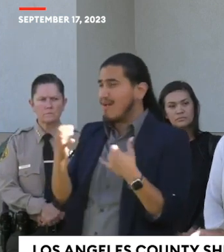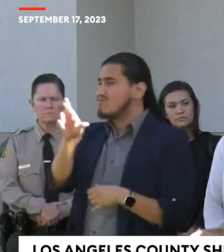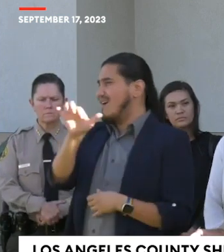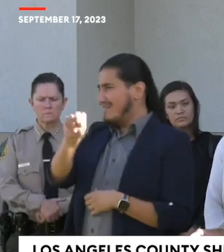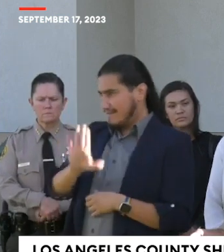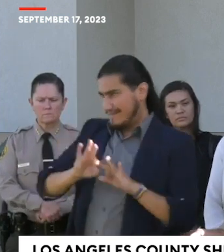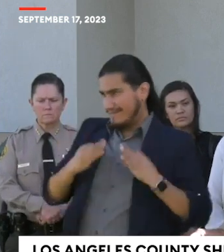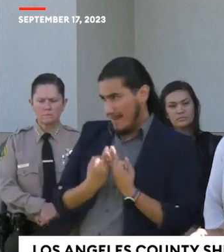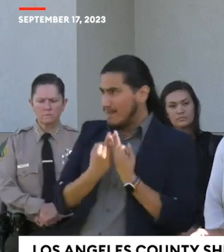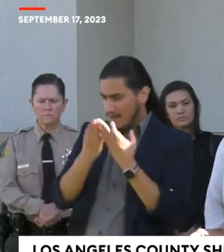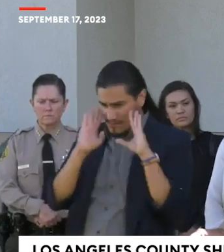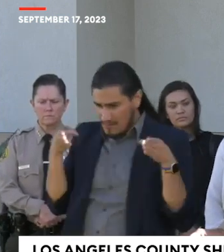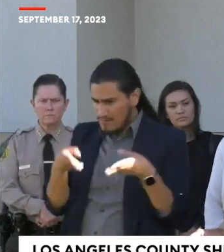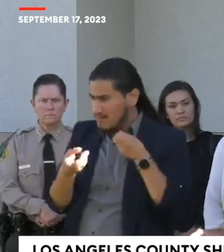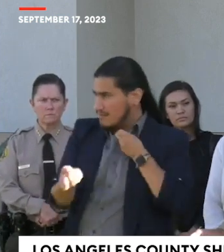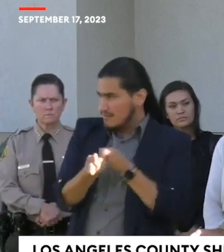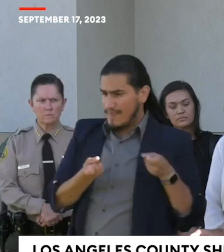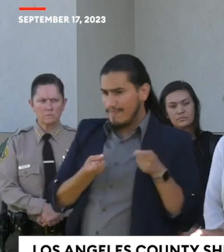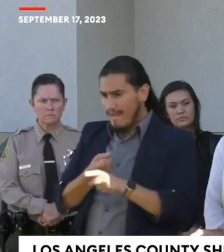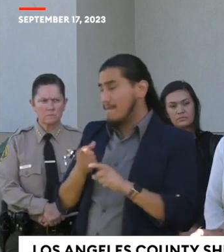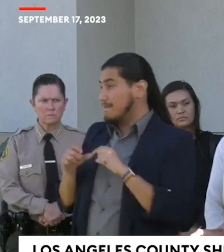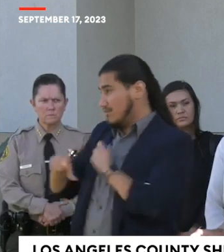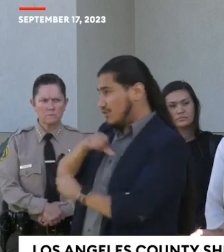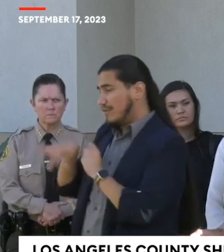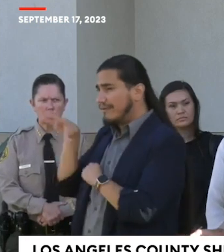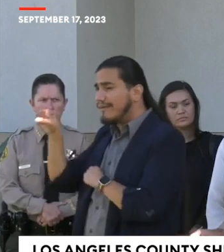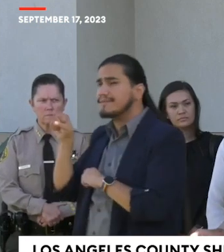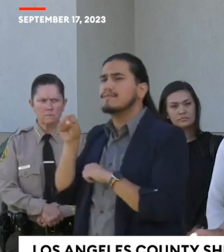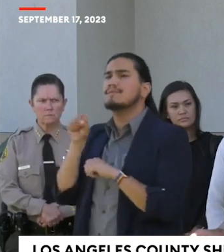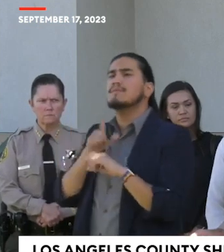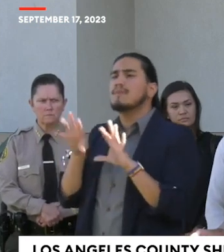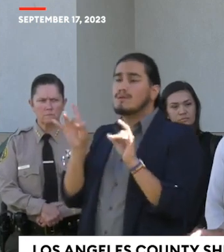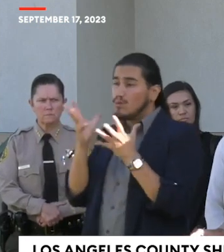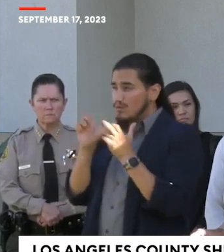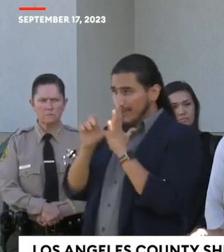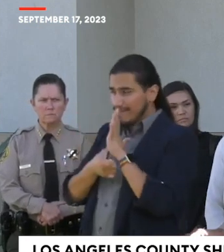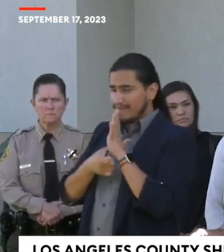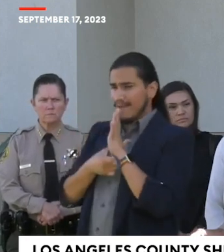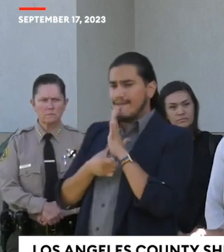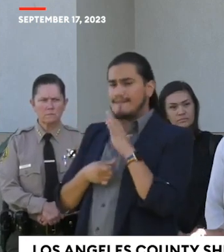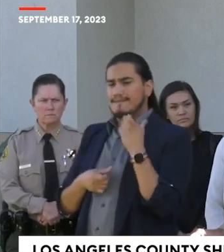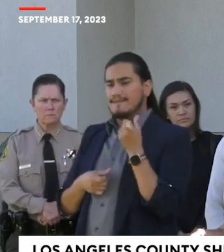family. We are focused on each other. But I do want to emphasize this.